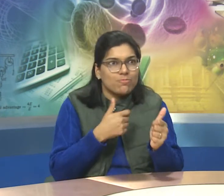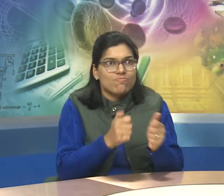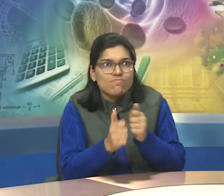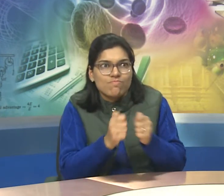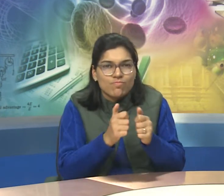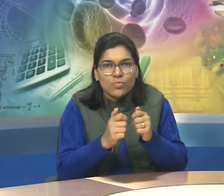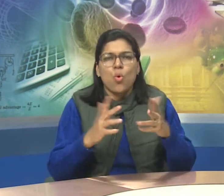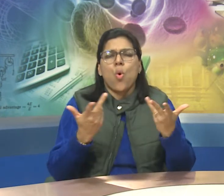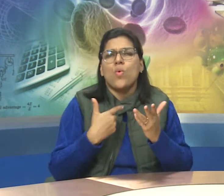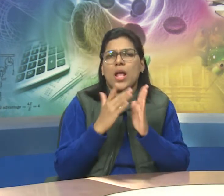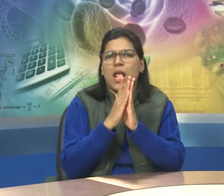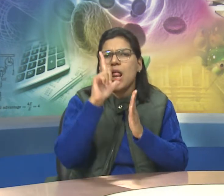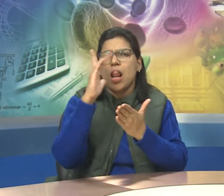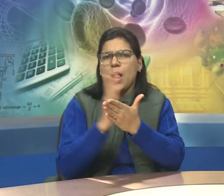It is here that